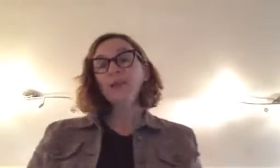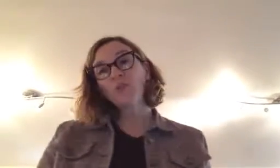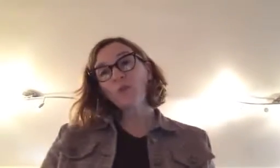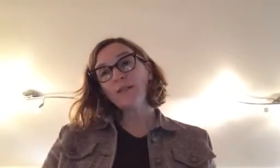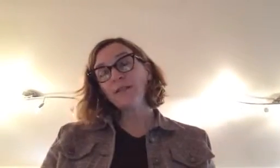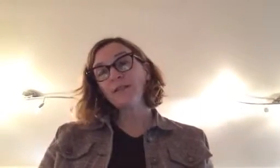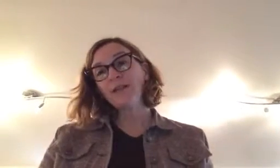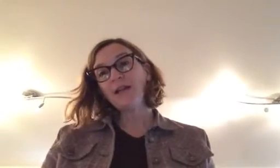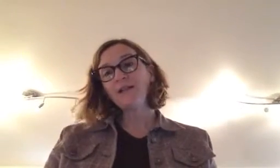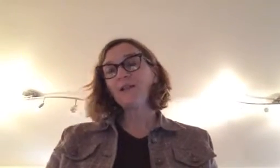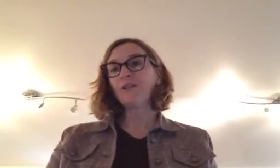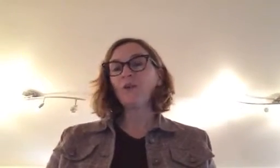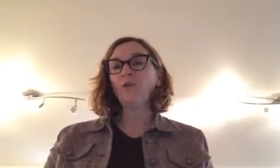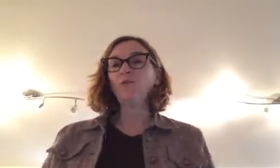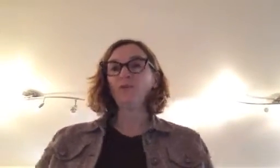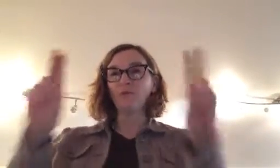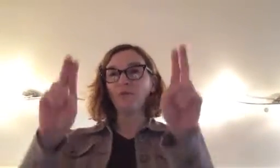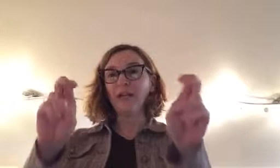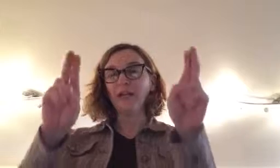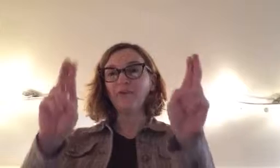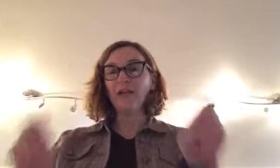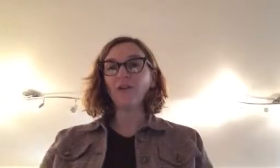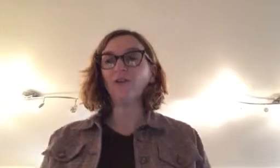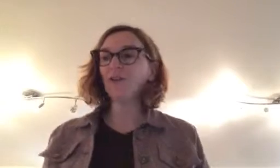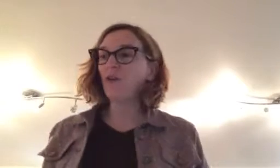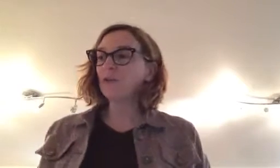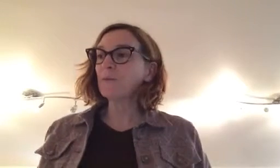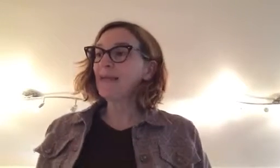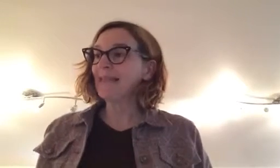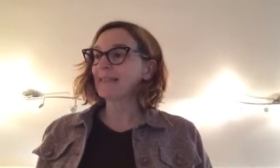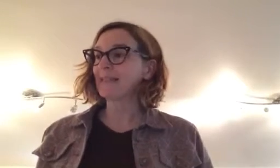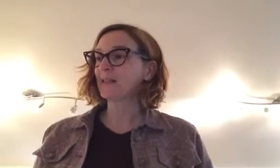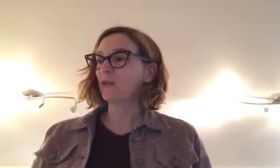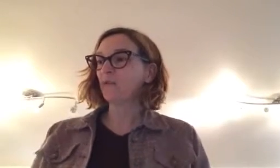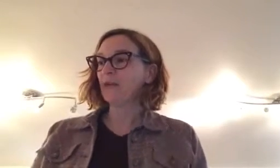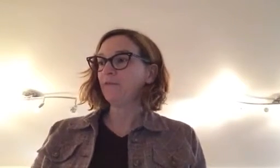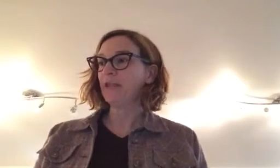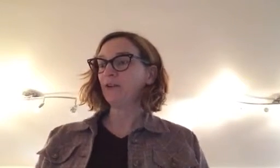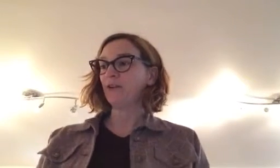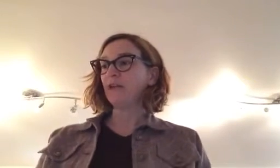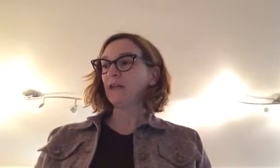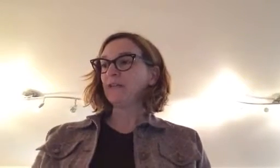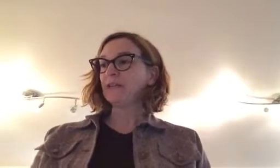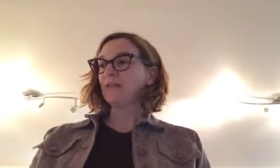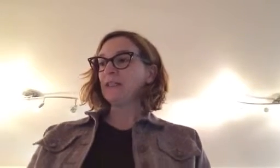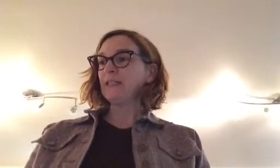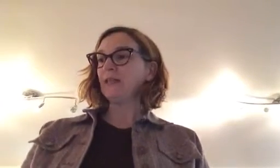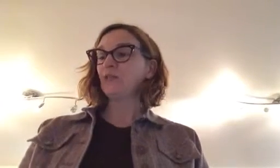So what does England get? Its own reign of terror called Pitt's Reign of Terror, 1793